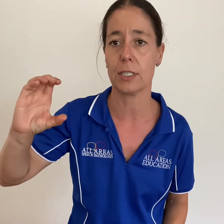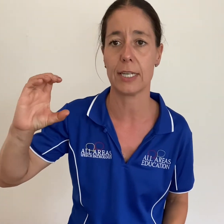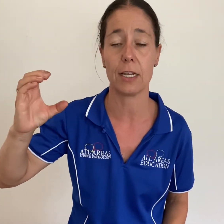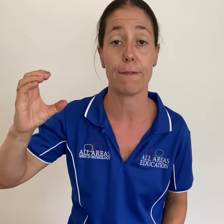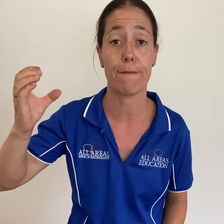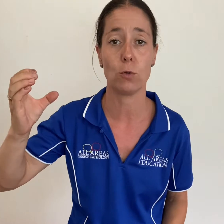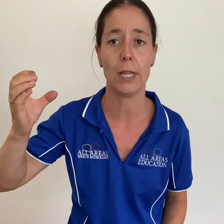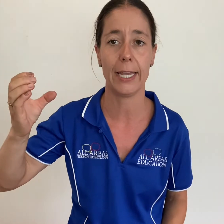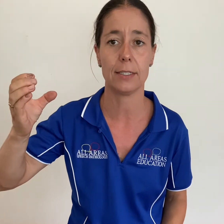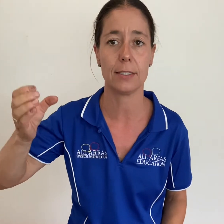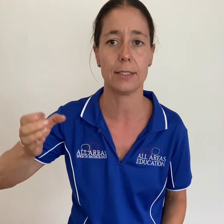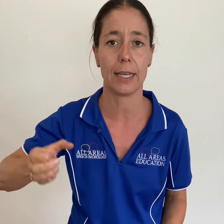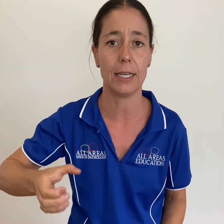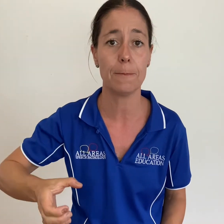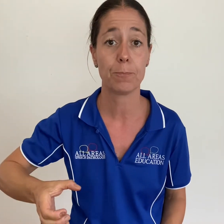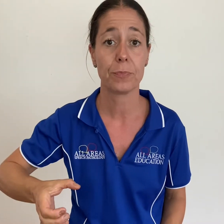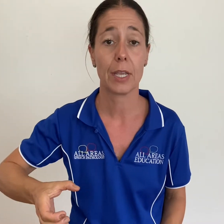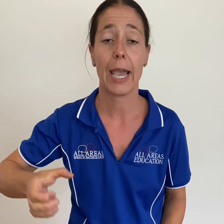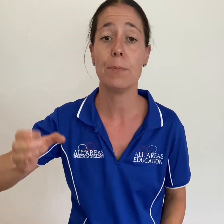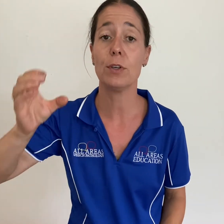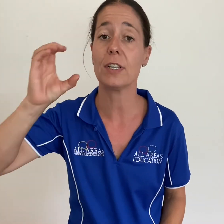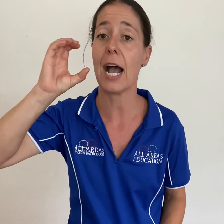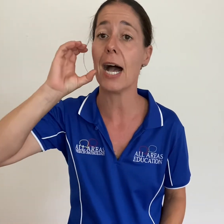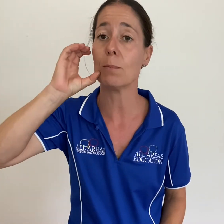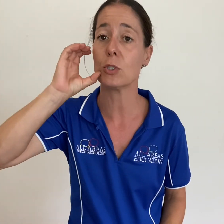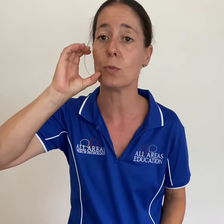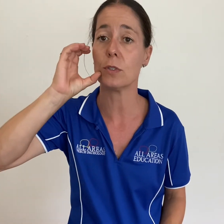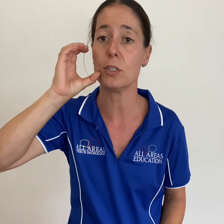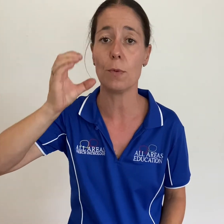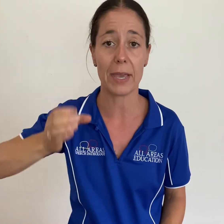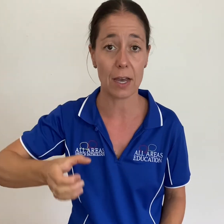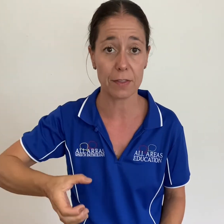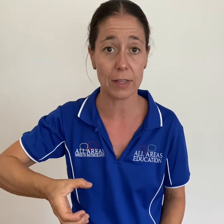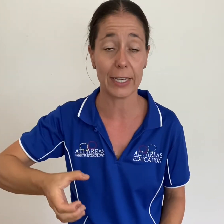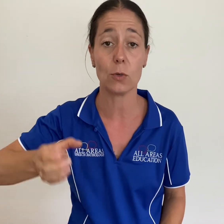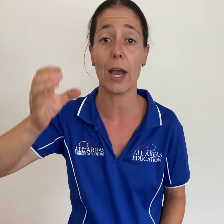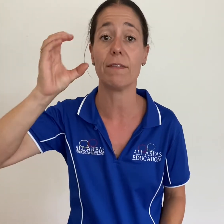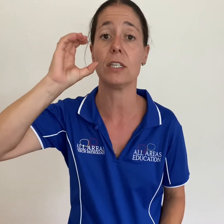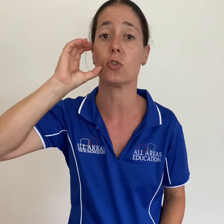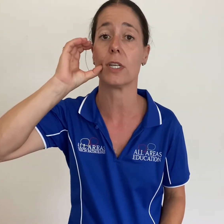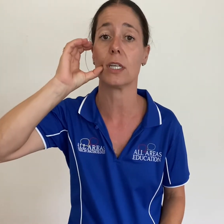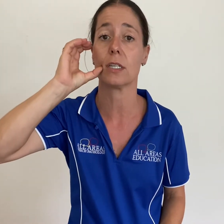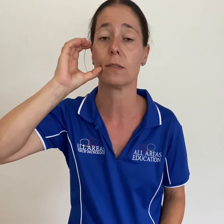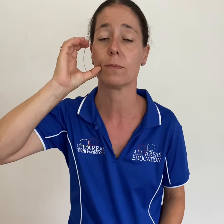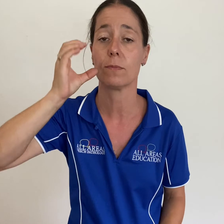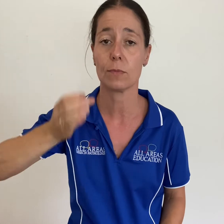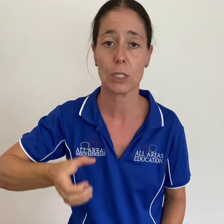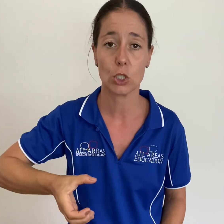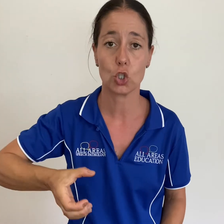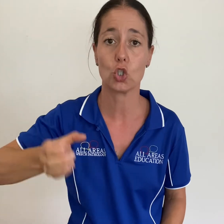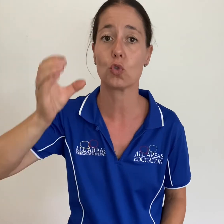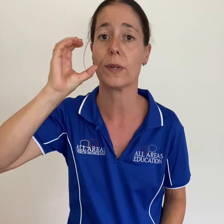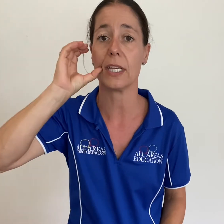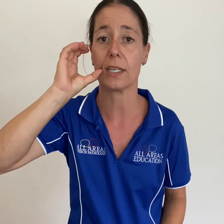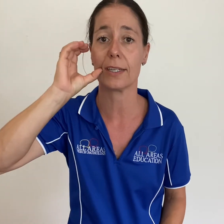take a full-handed C and move it up towards your mouth like you're having a drink. Drink.